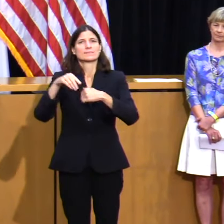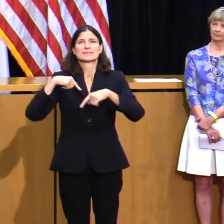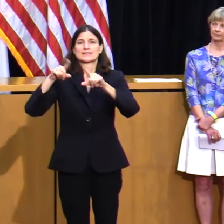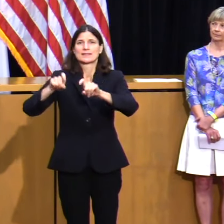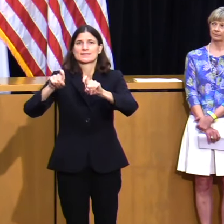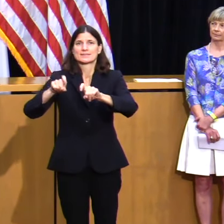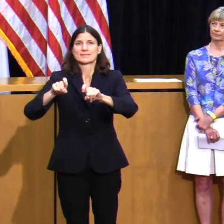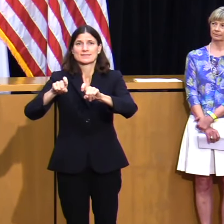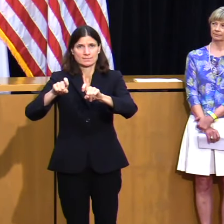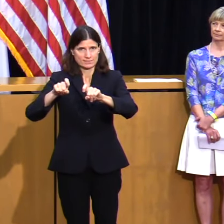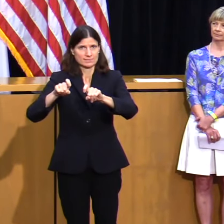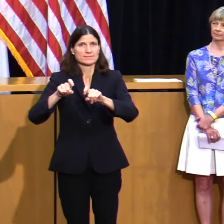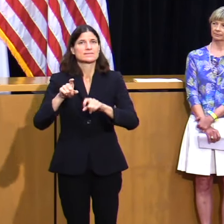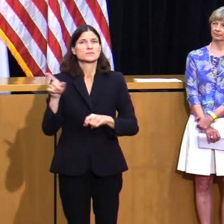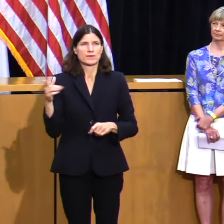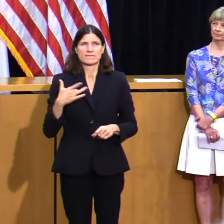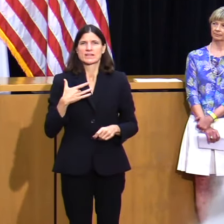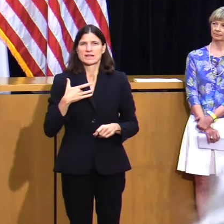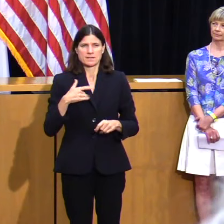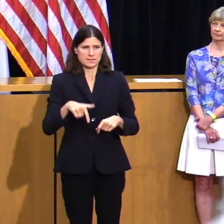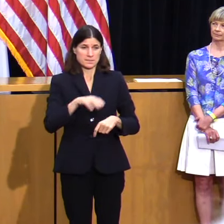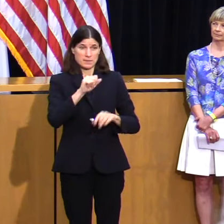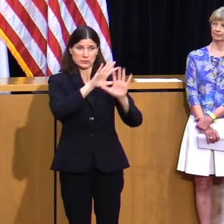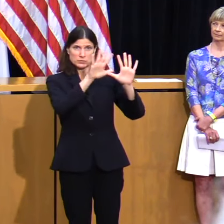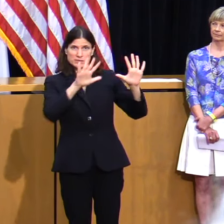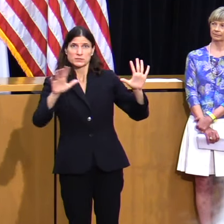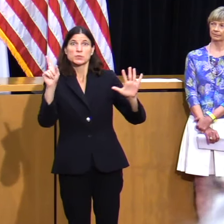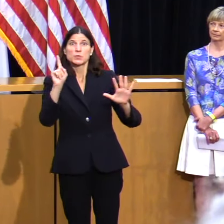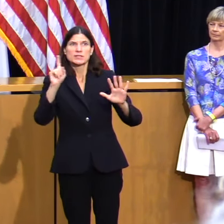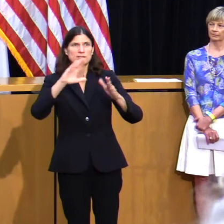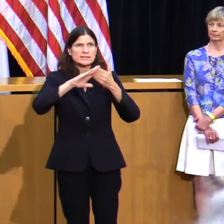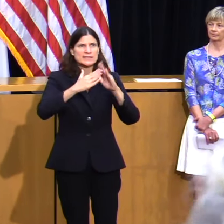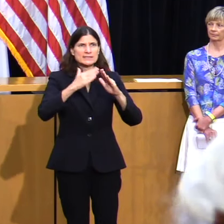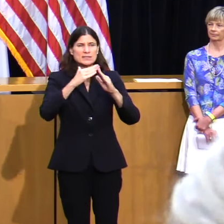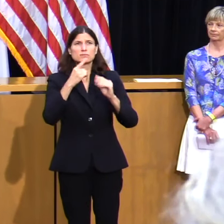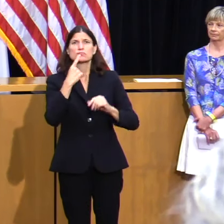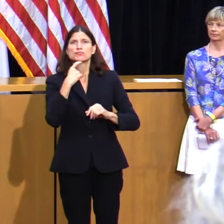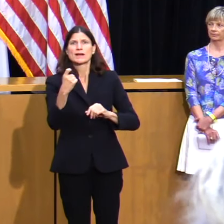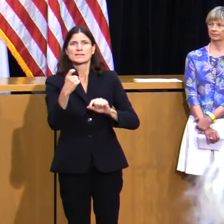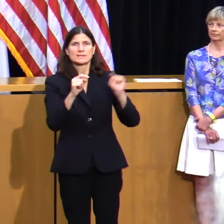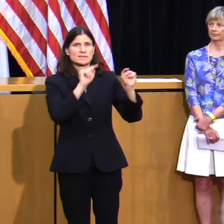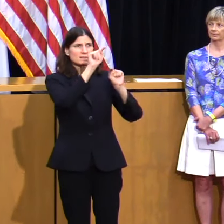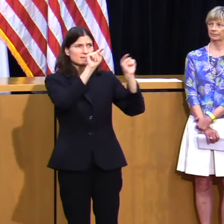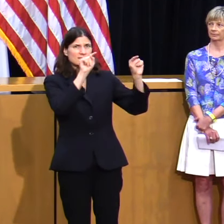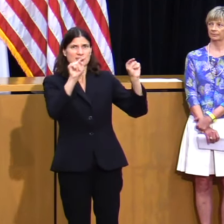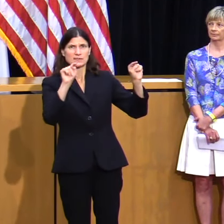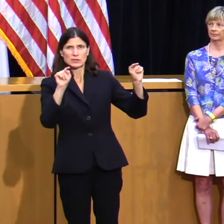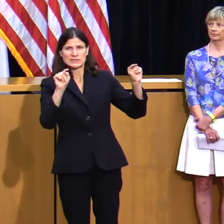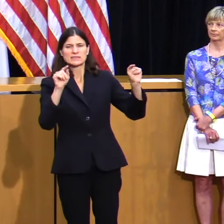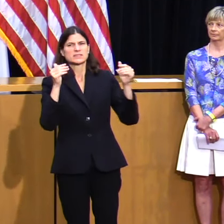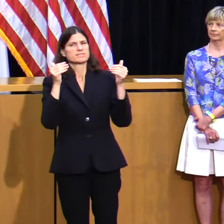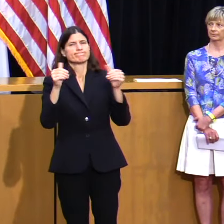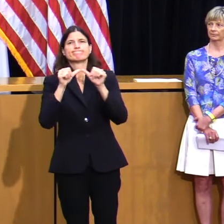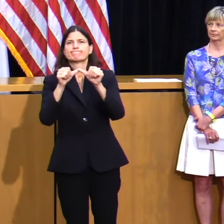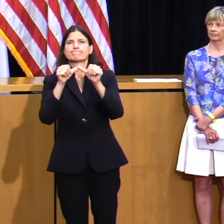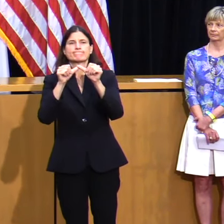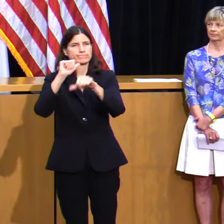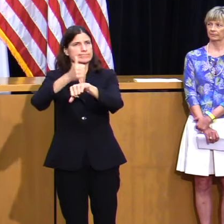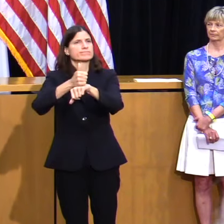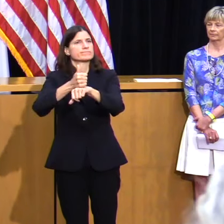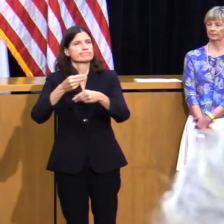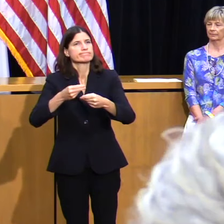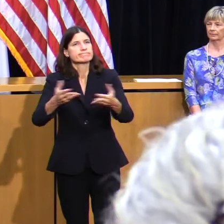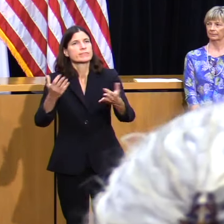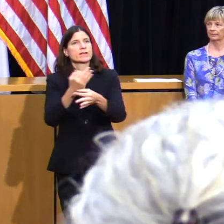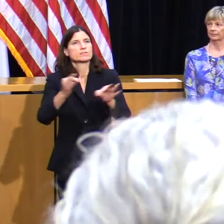especially in communities that need it the most. That's why we'll continue this Stop the Spread initiative in several communities with the highest rate of